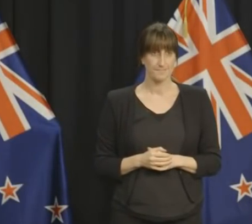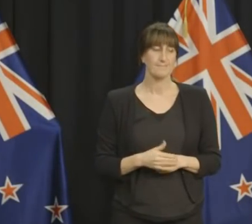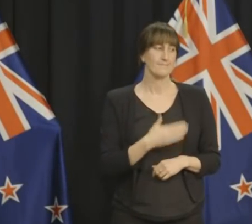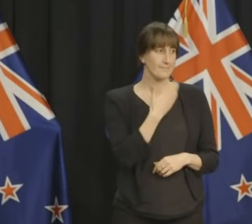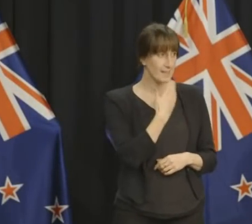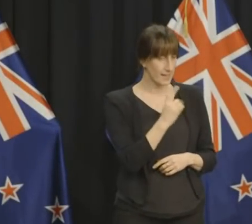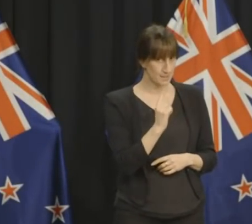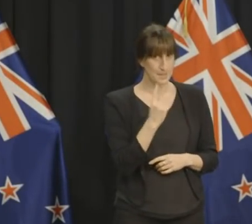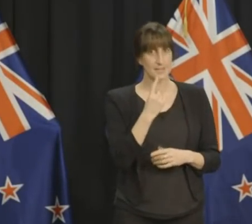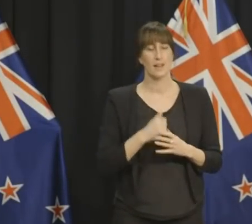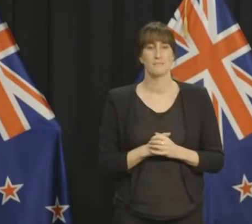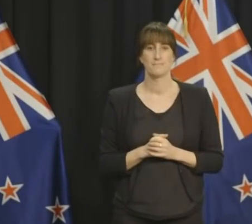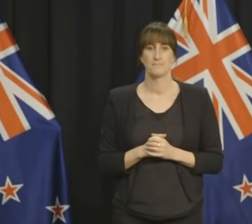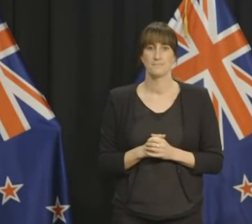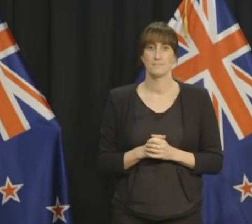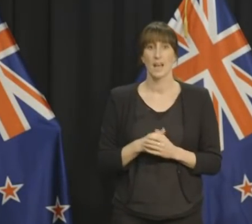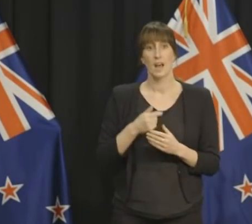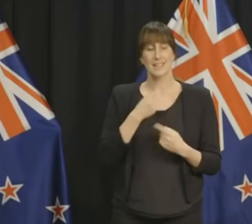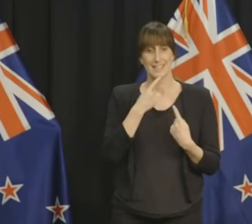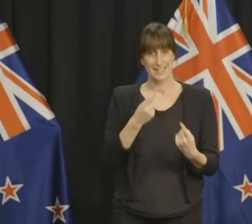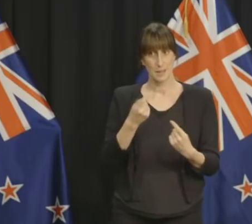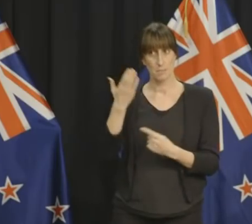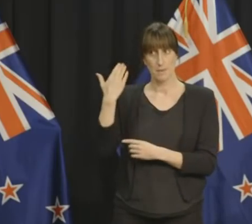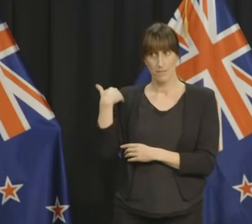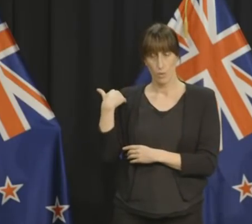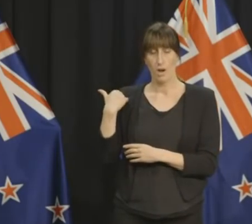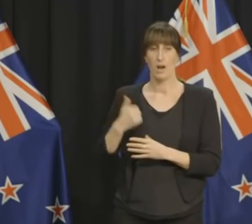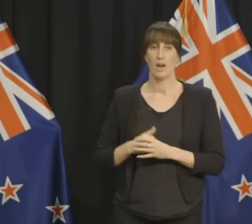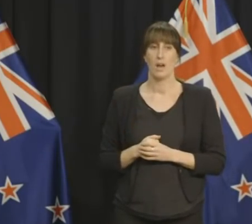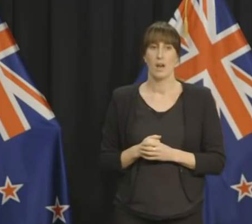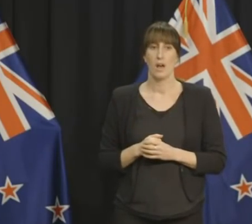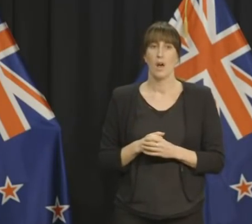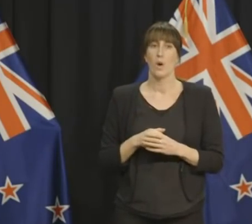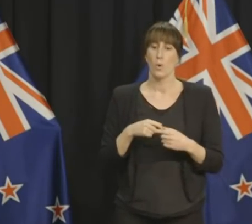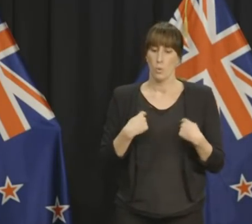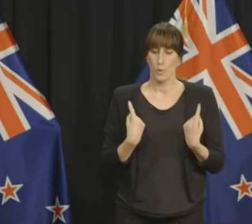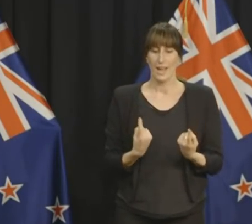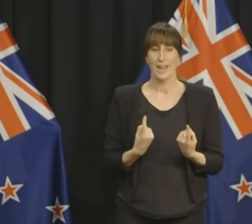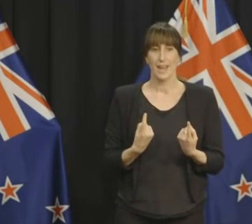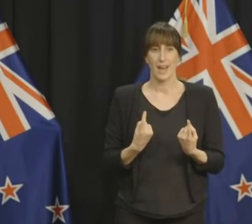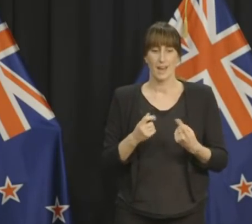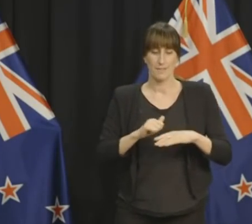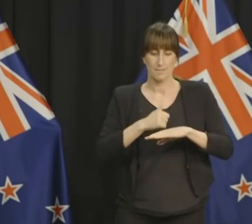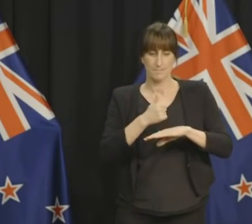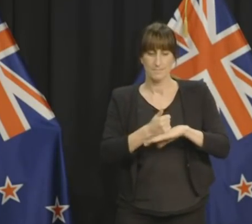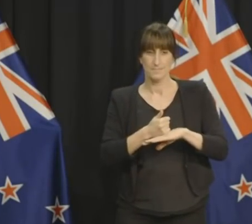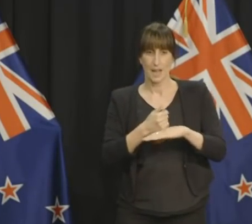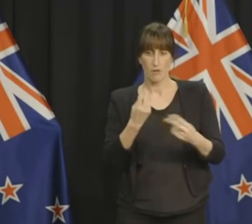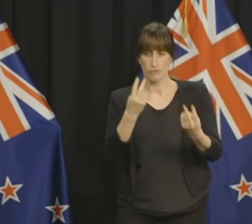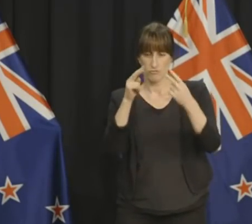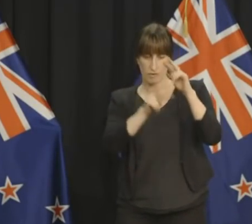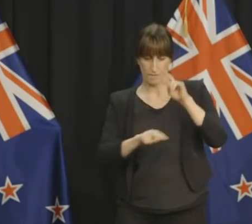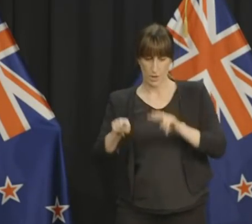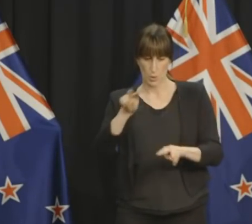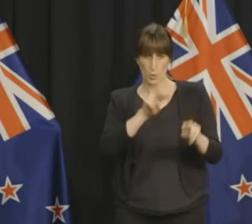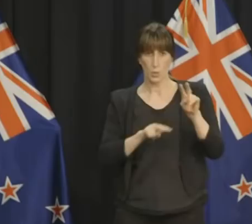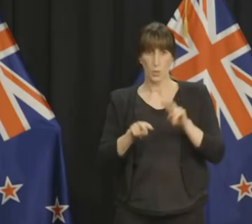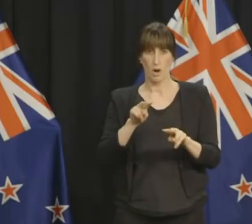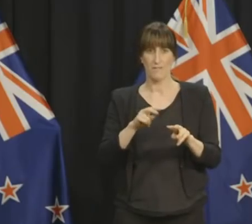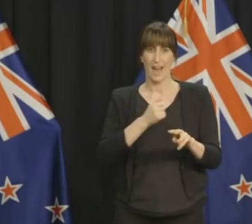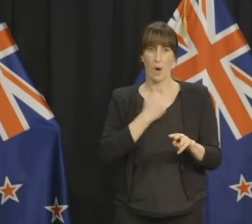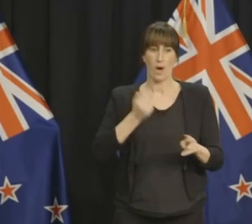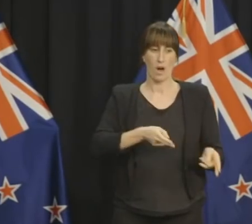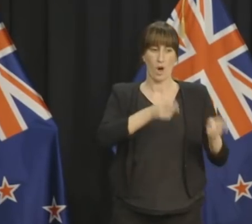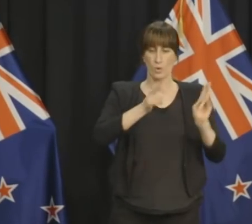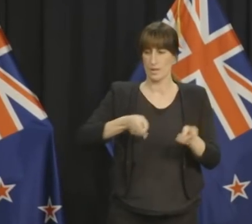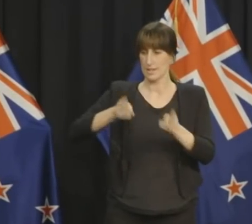Thanks, Minister. As I've mentioned previously, we have commissioned a review of activities in managed isolation and quarantine facilities, and part of